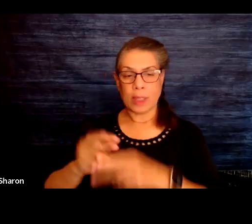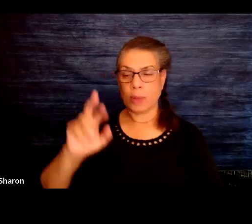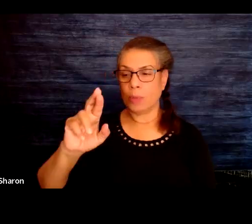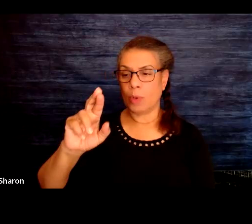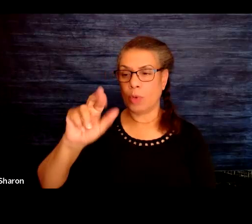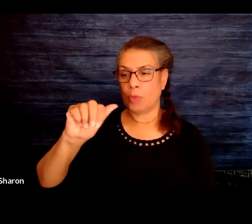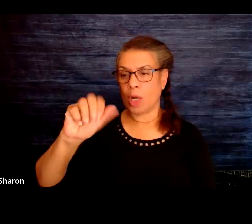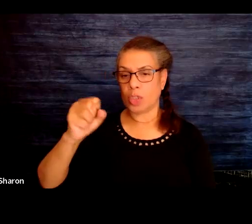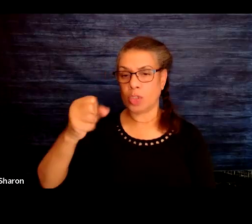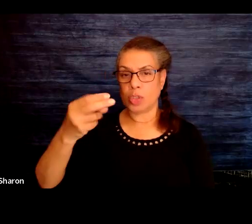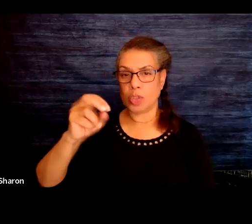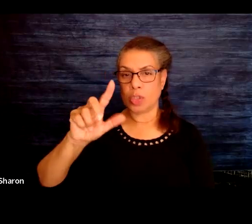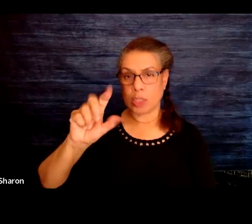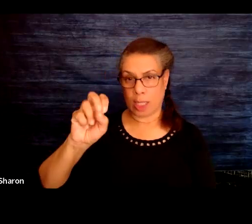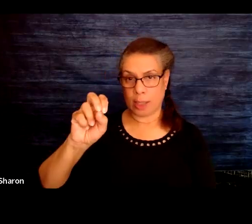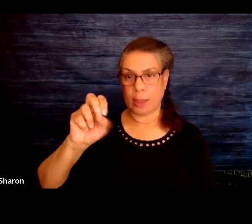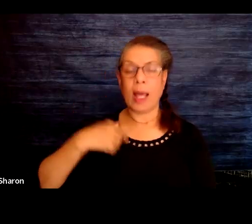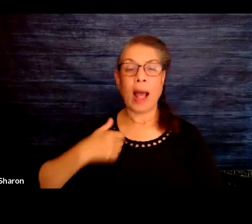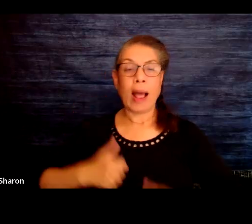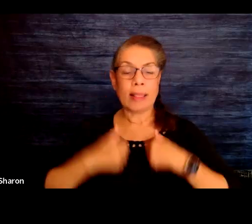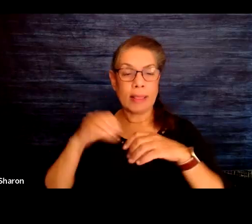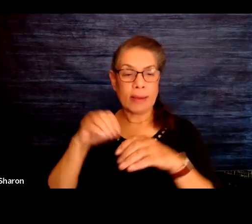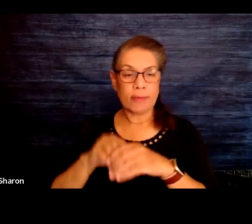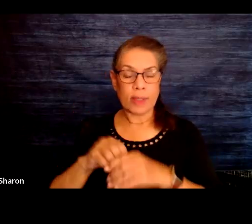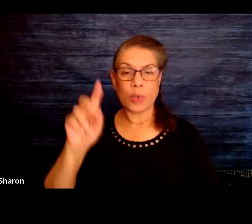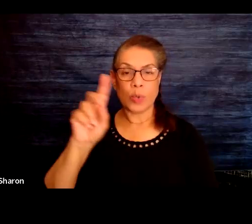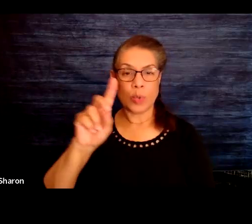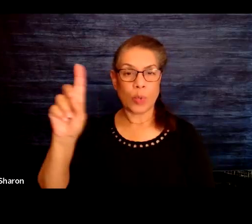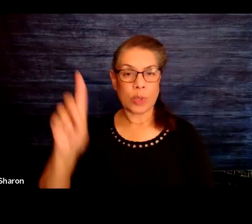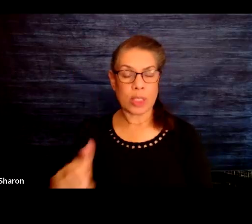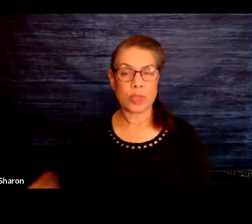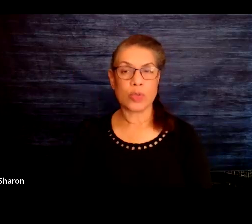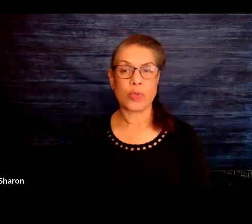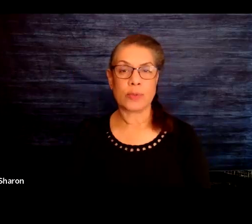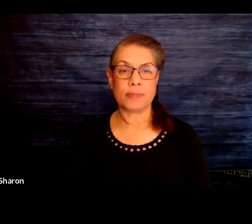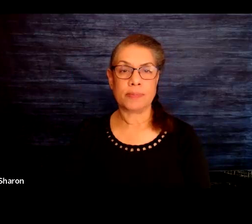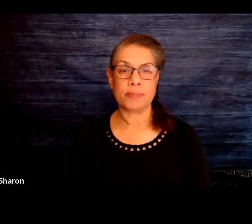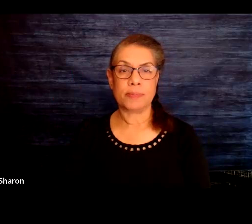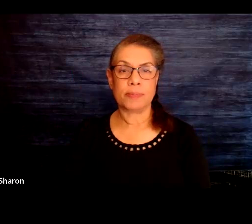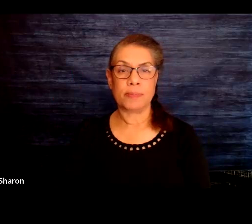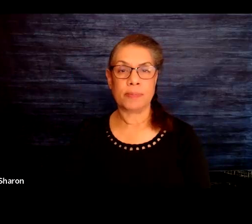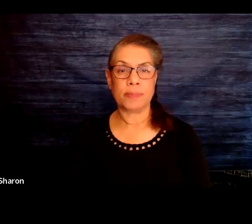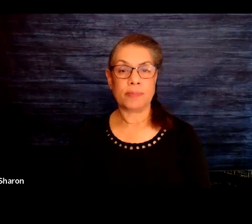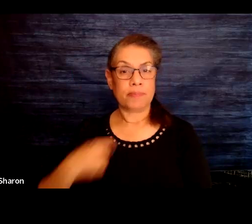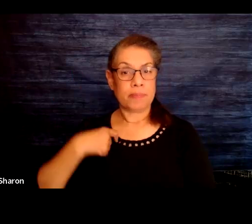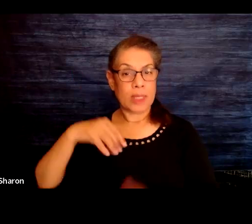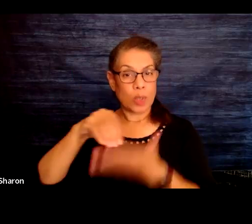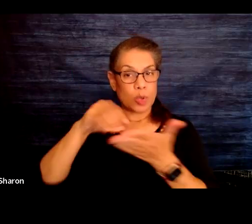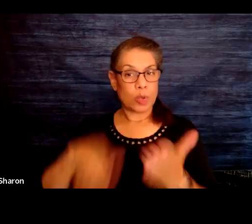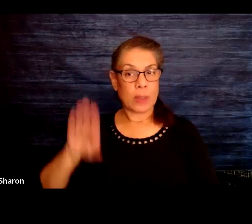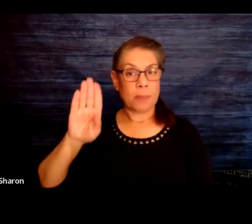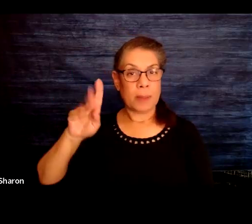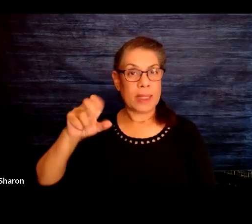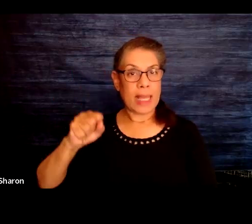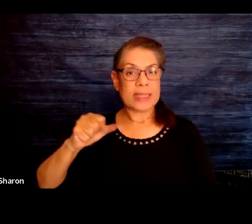Rossendale. y soy estudiante de Boston Public School de la English High School. And I am a student of Boston Public Schools English